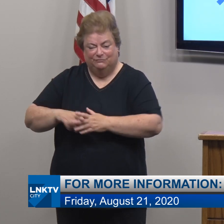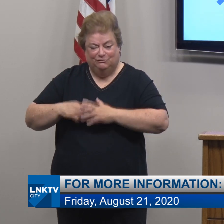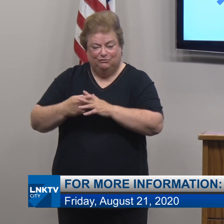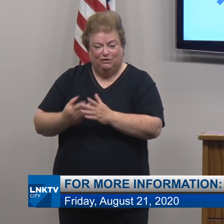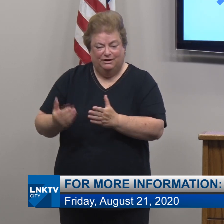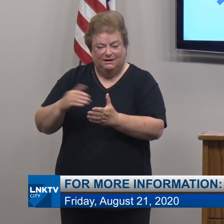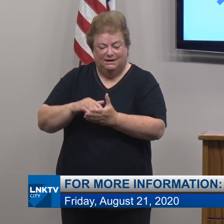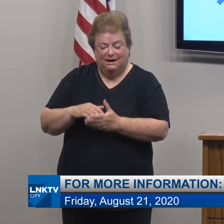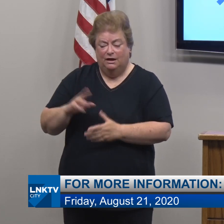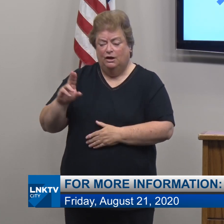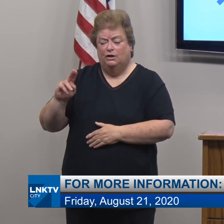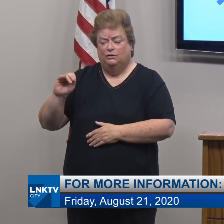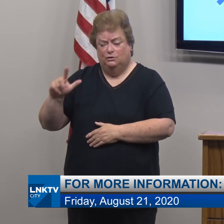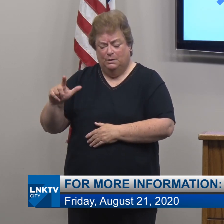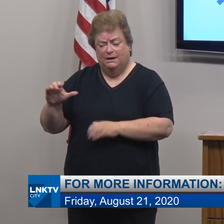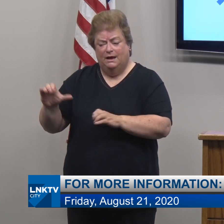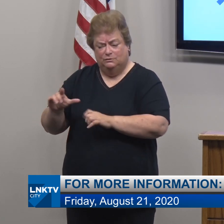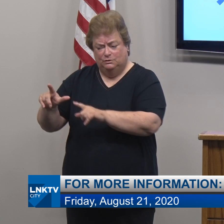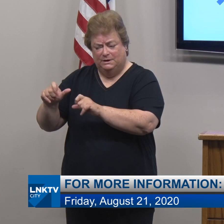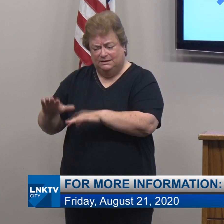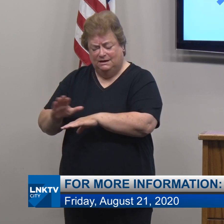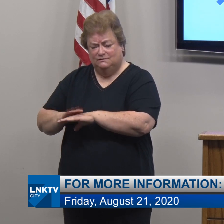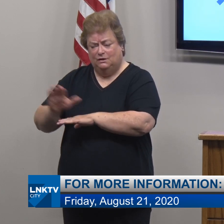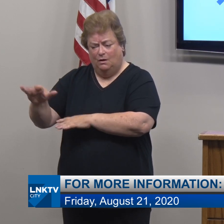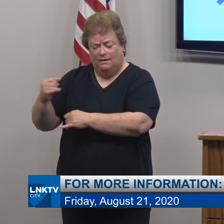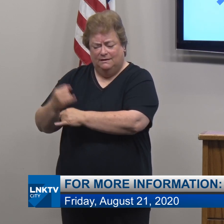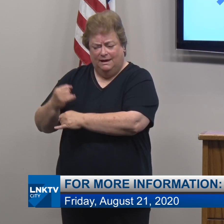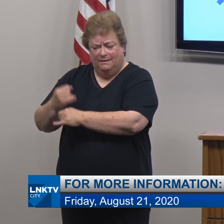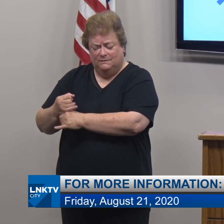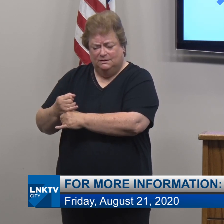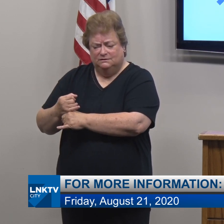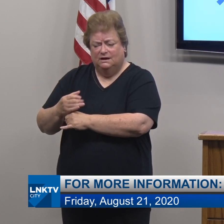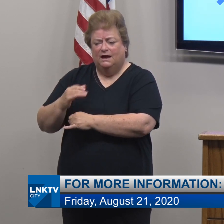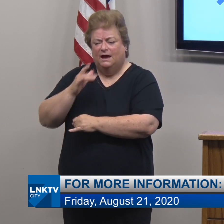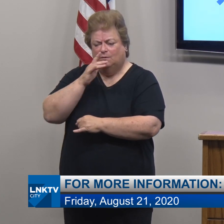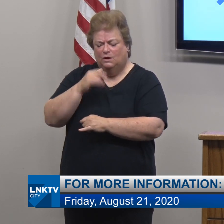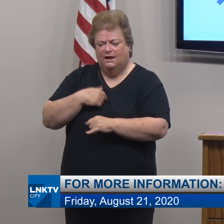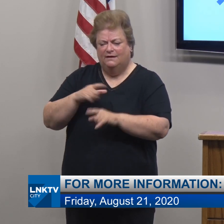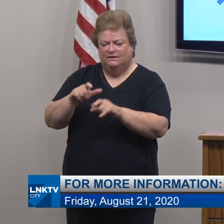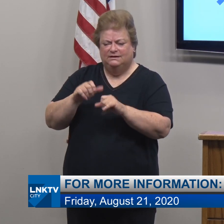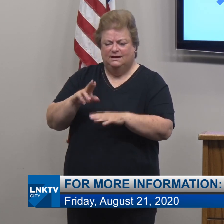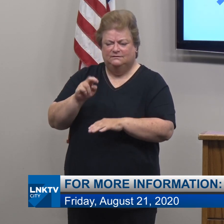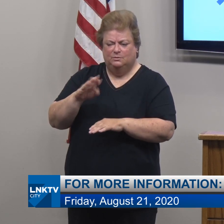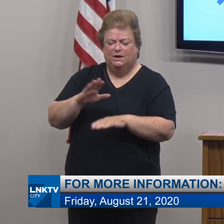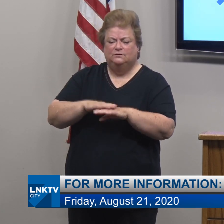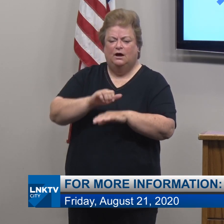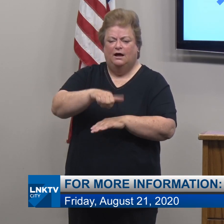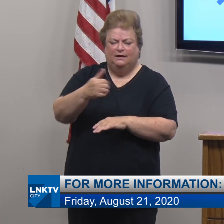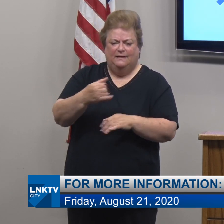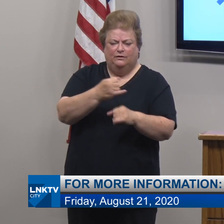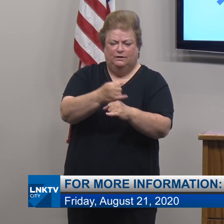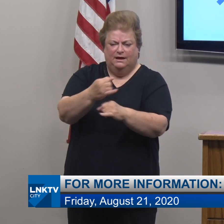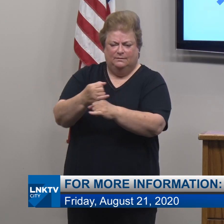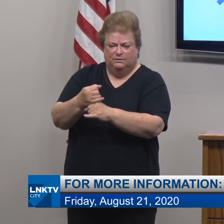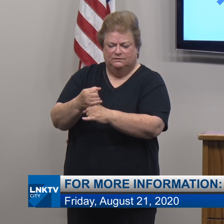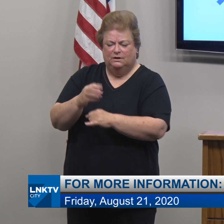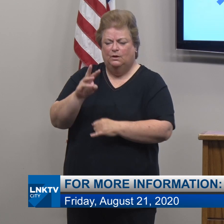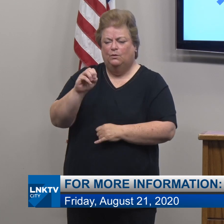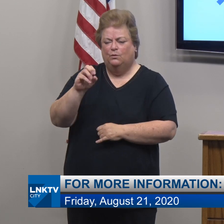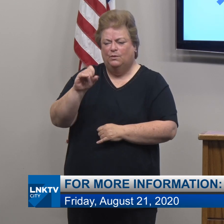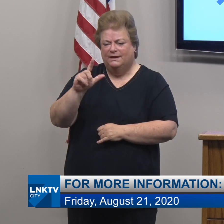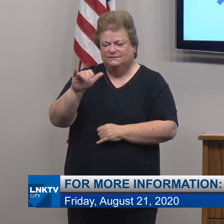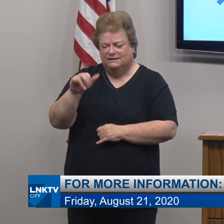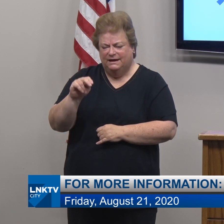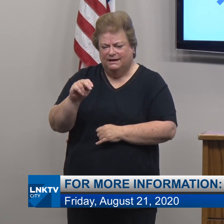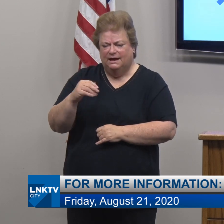campus, and there are plans to have tests in Nebraska on other campuses as well, such as